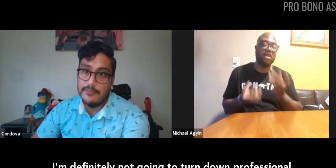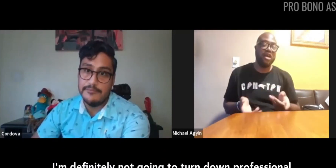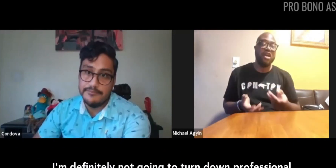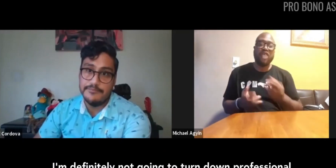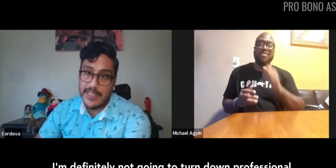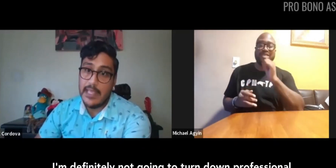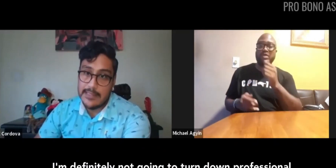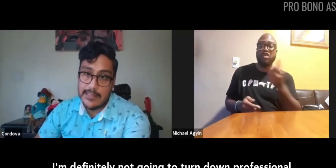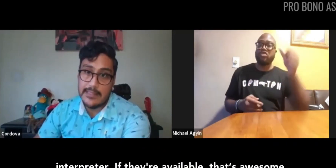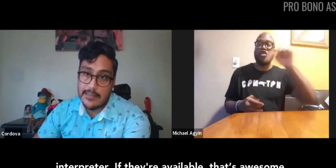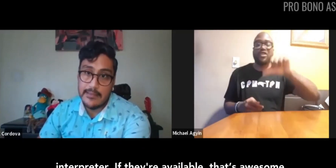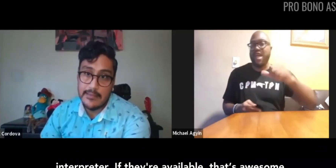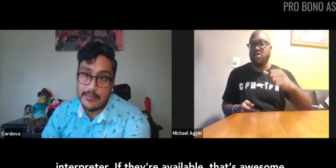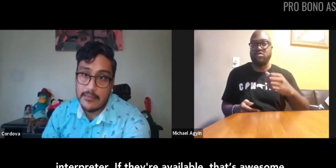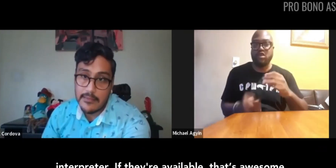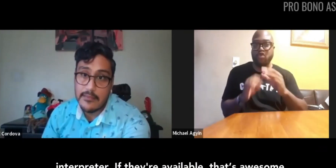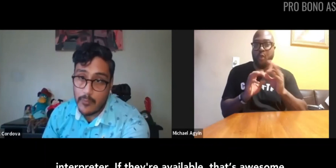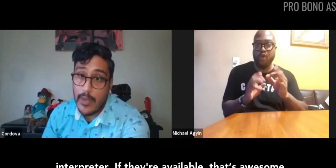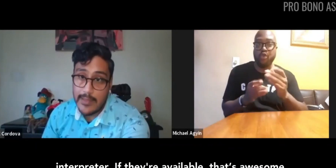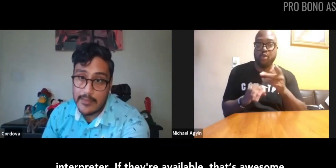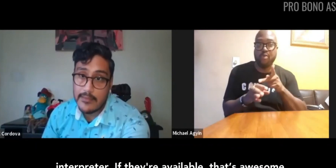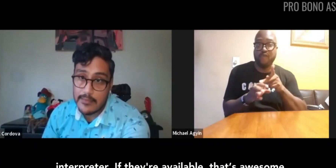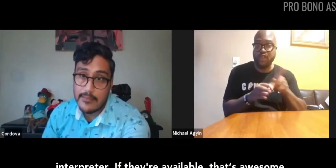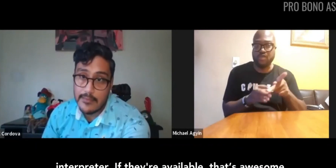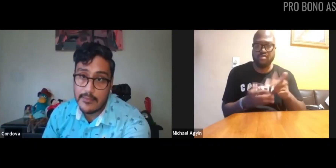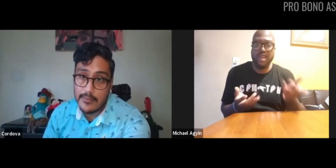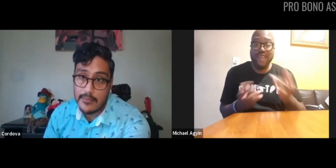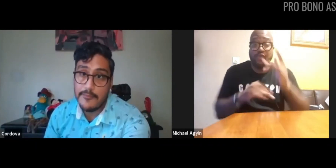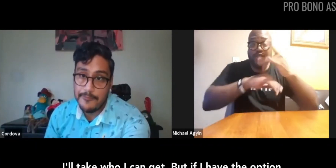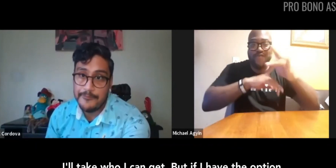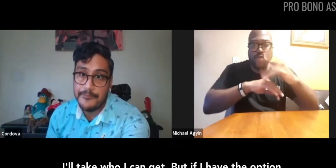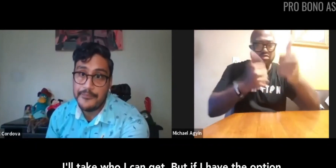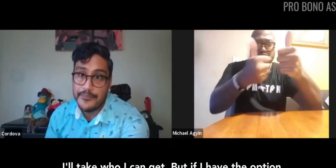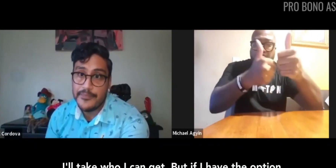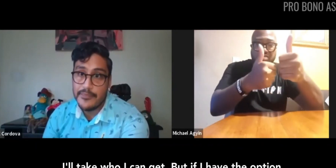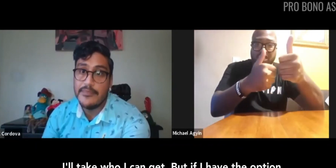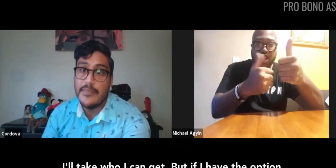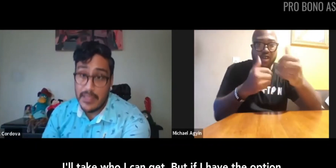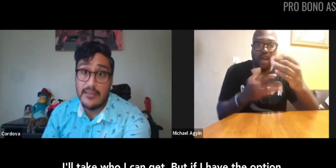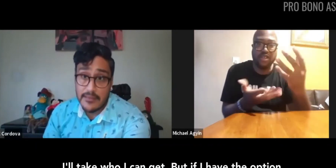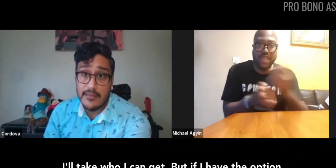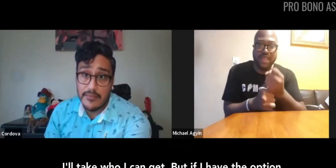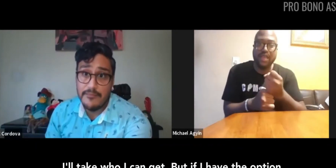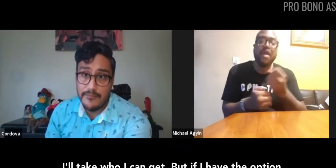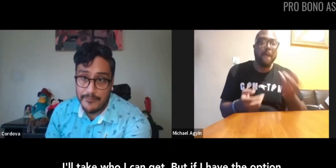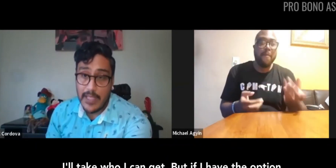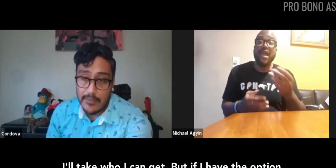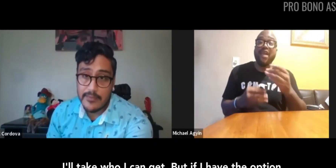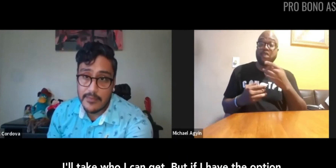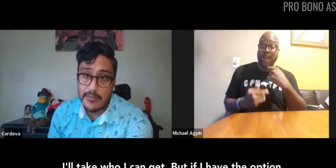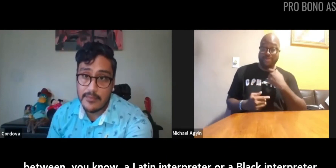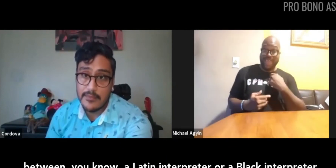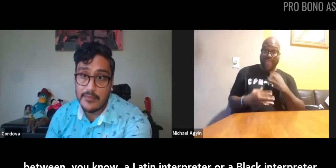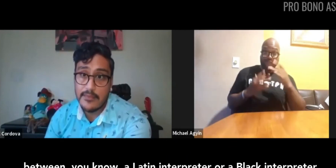I'm definitely not going to turn down a professional interpreter. If they're available, that's awesome. I'll take what I can get. But if I